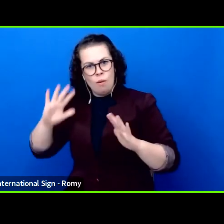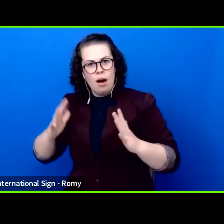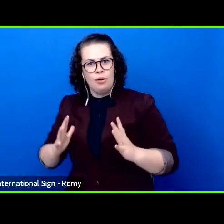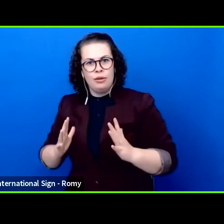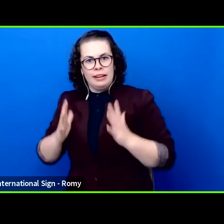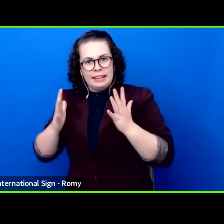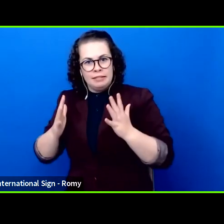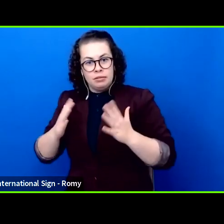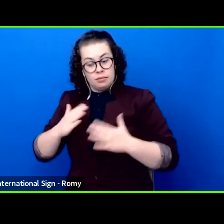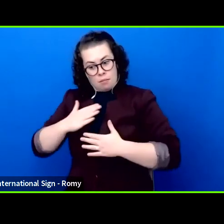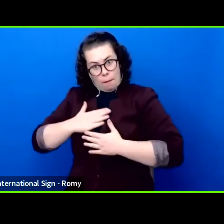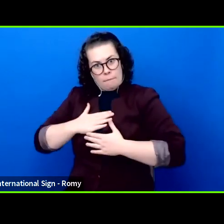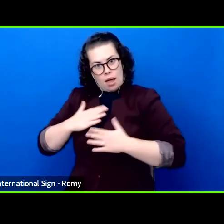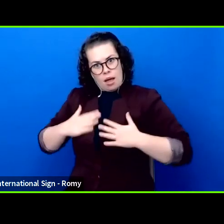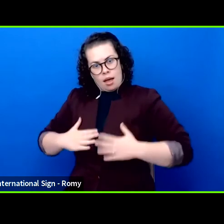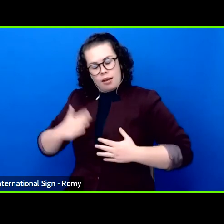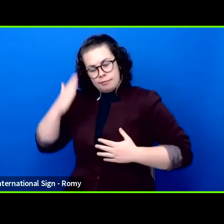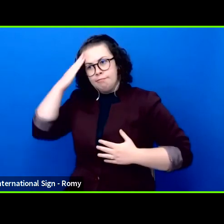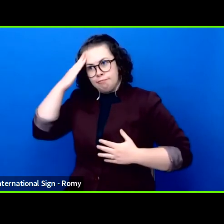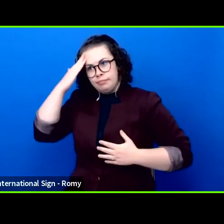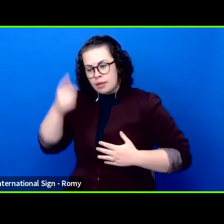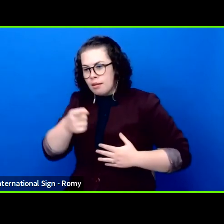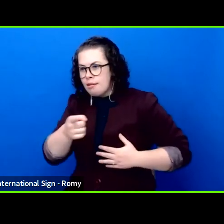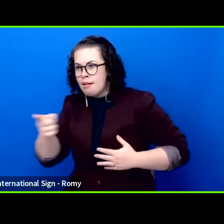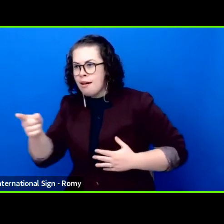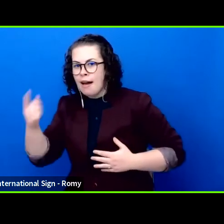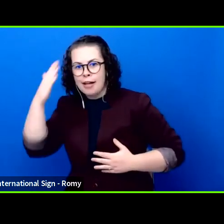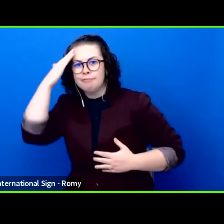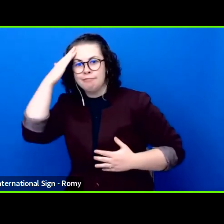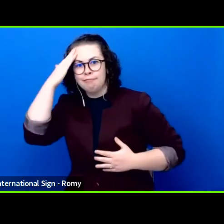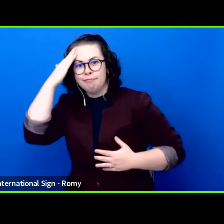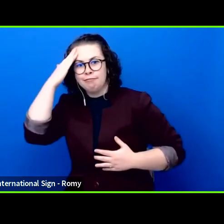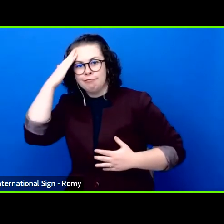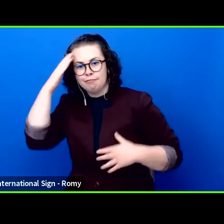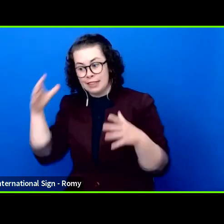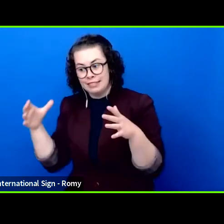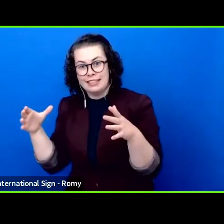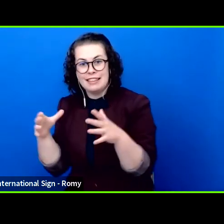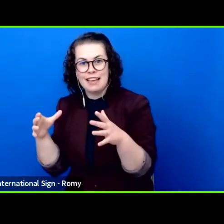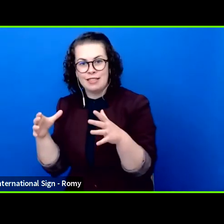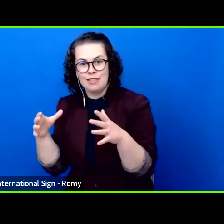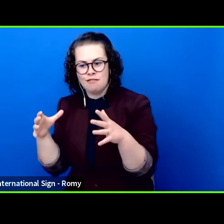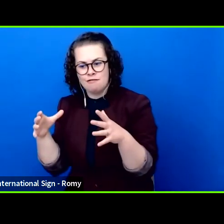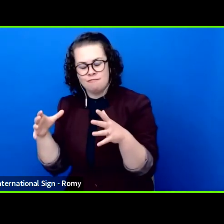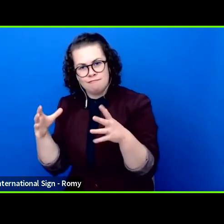of others, together, weird, again.